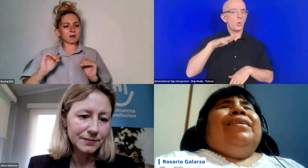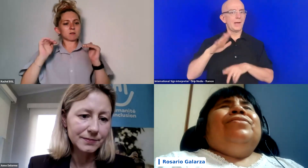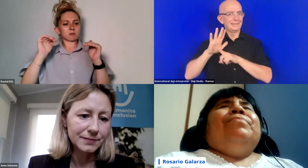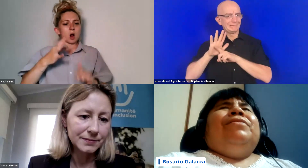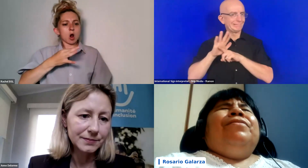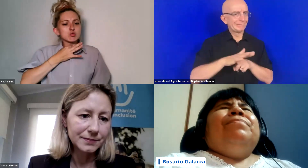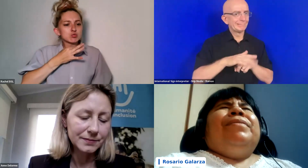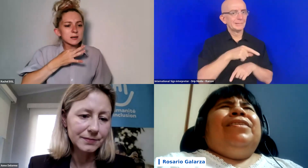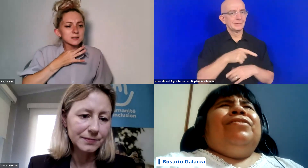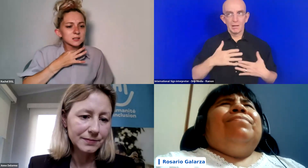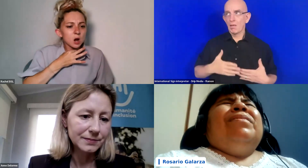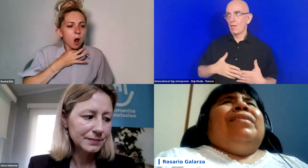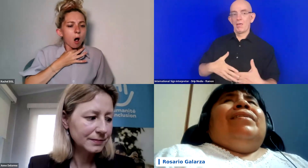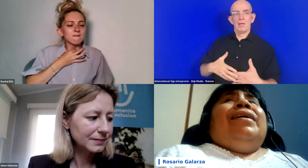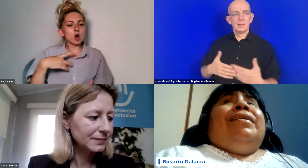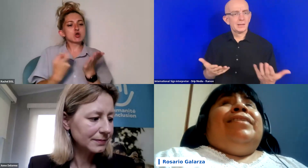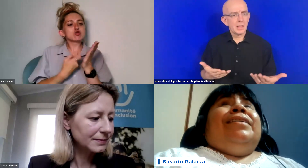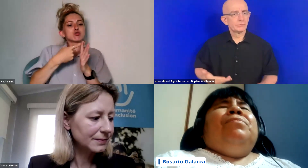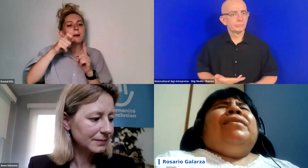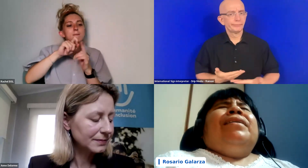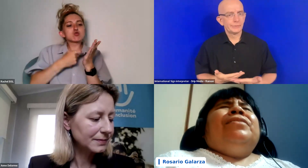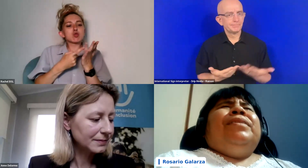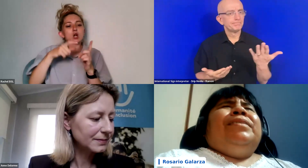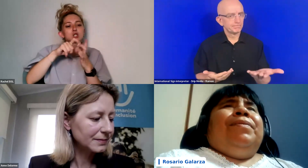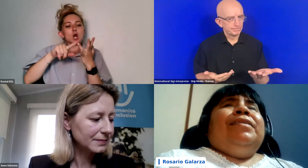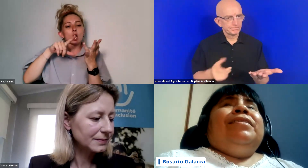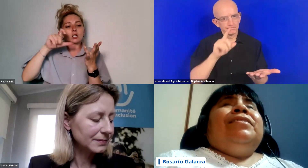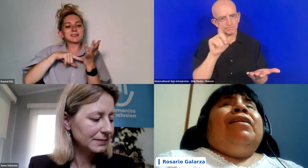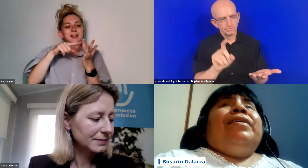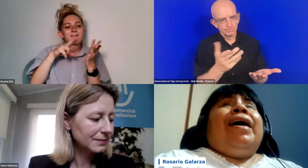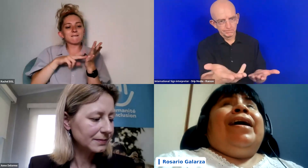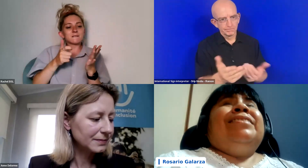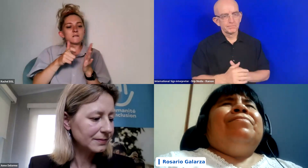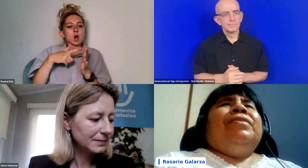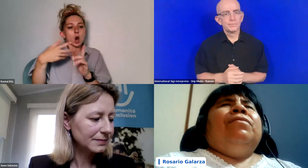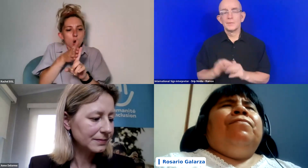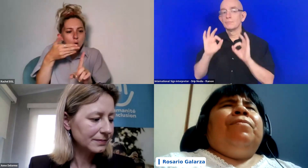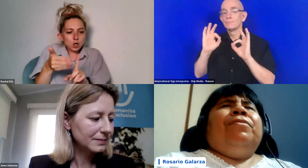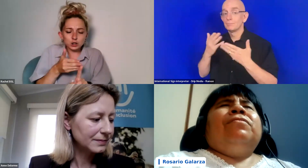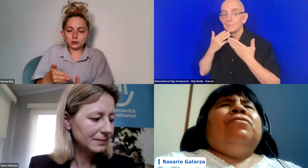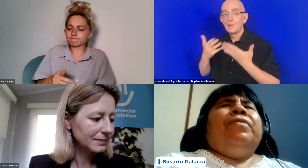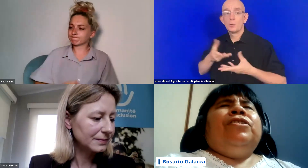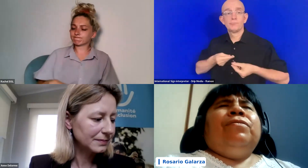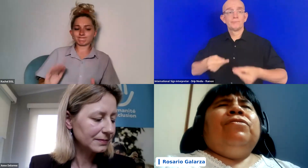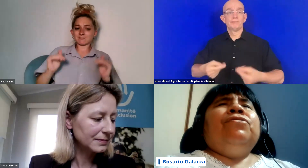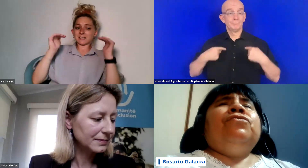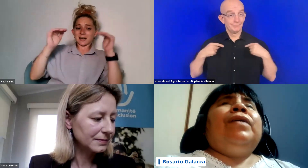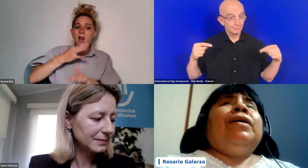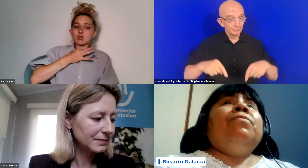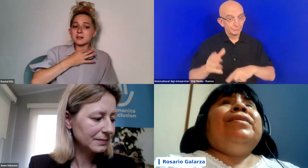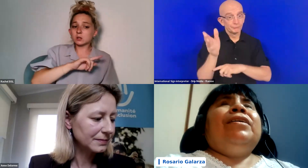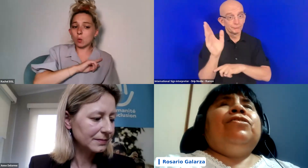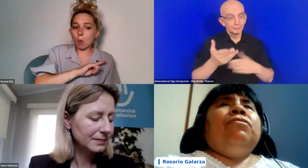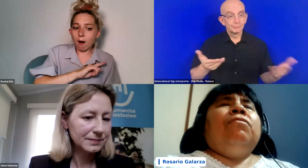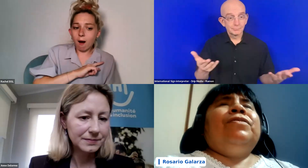Okay, thank you so much for the invitation. And yes, women and girls with disabilities are at heightened risk of reproductive coercion due to